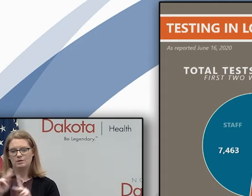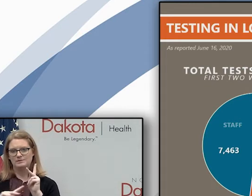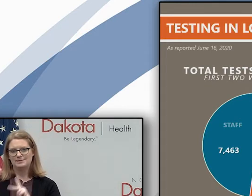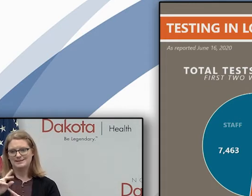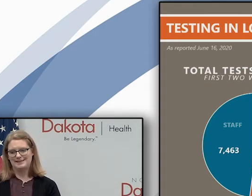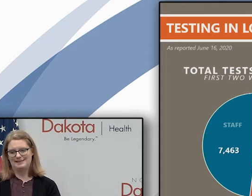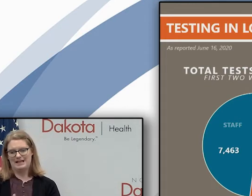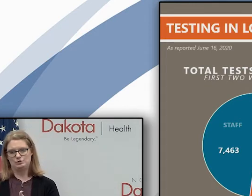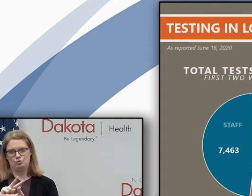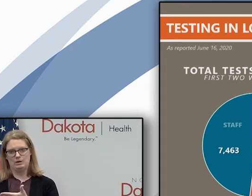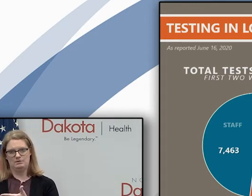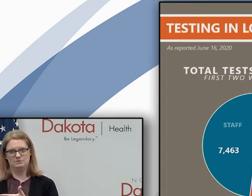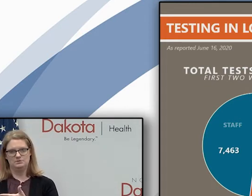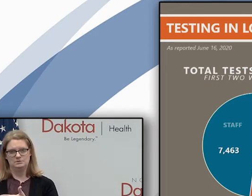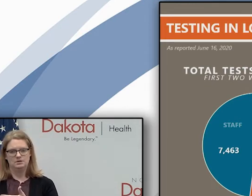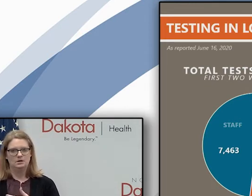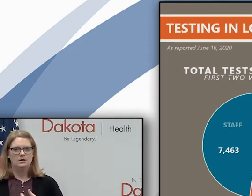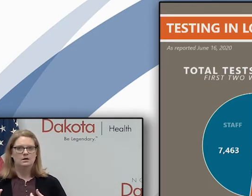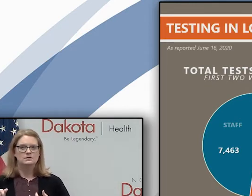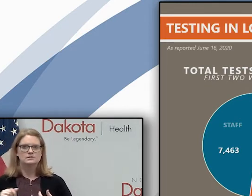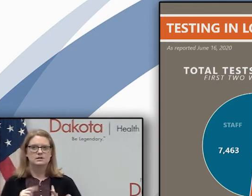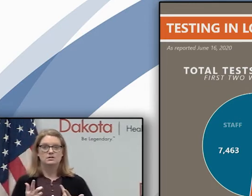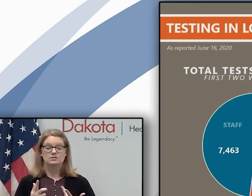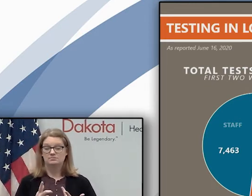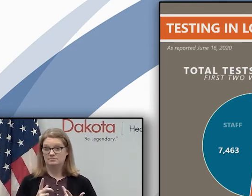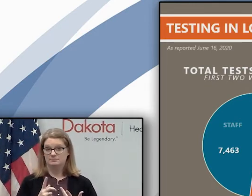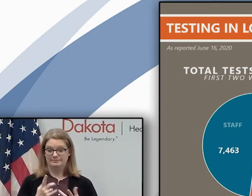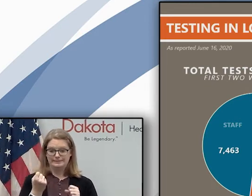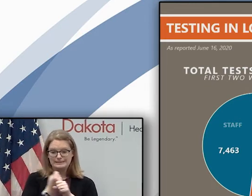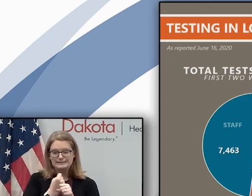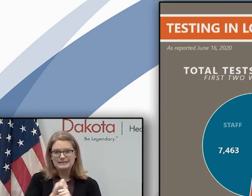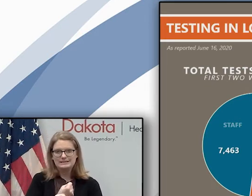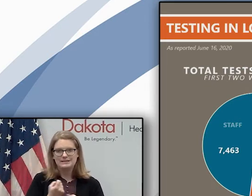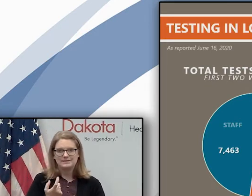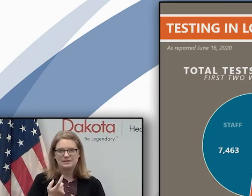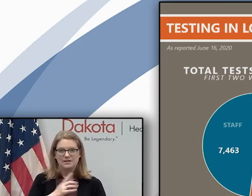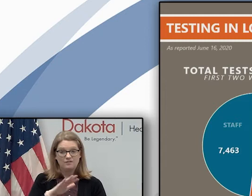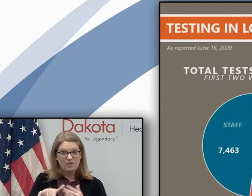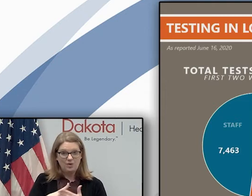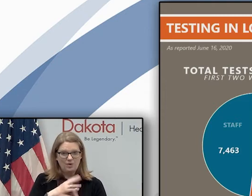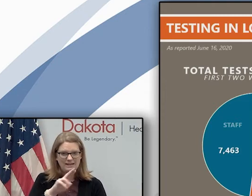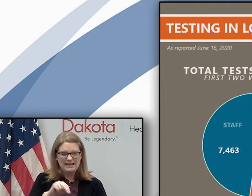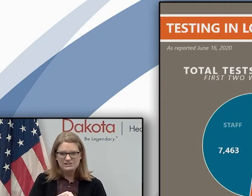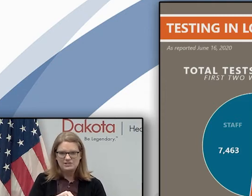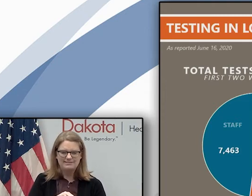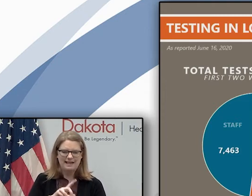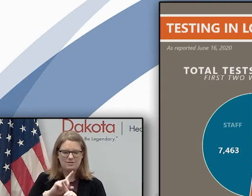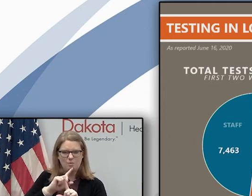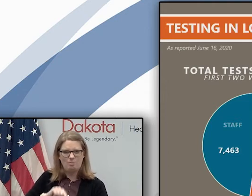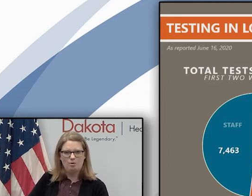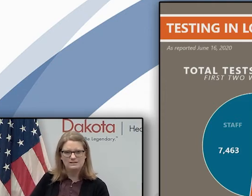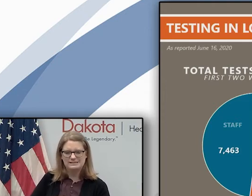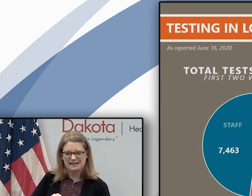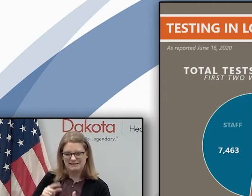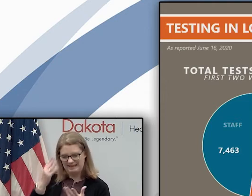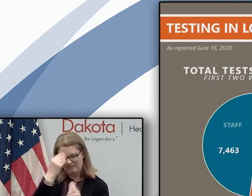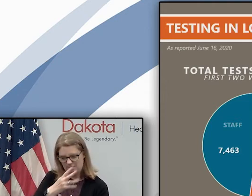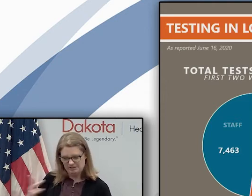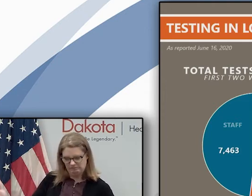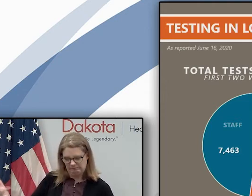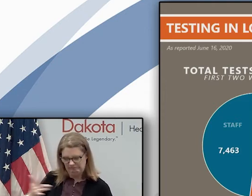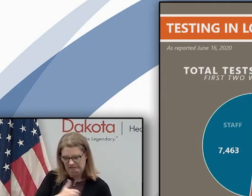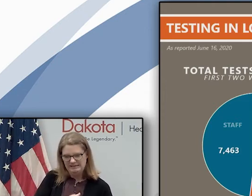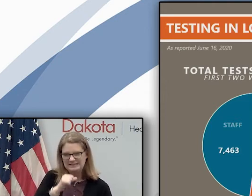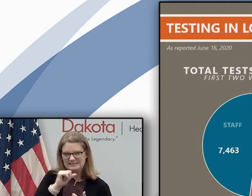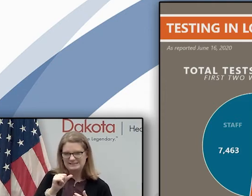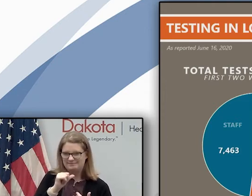2 weeks in North Dakota. We don't have the stats because the reporting's not good for the whole nation, but we do know that by the time we get through